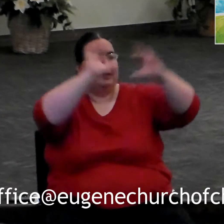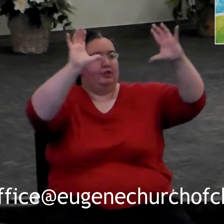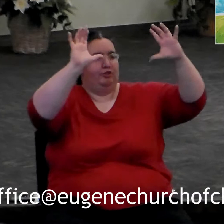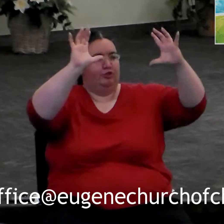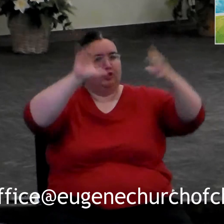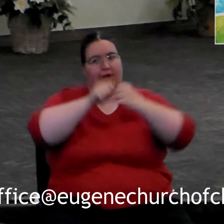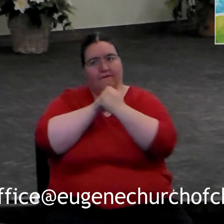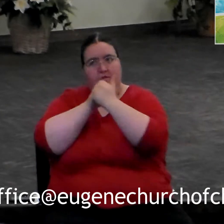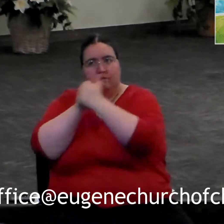know better.